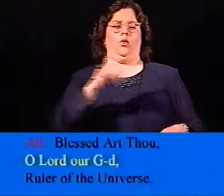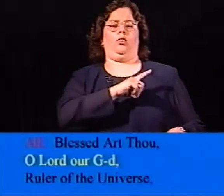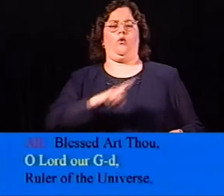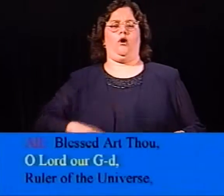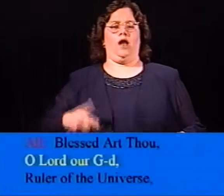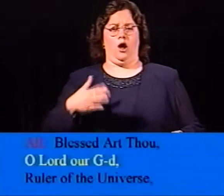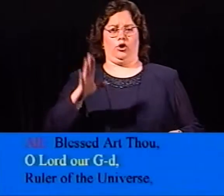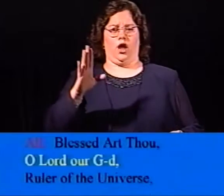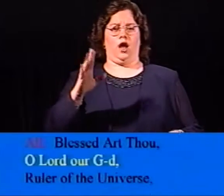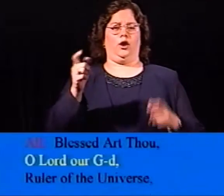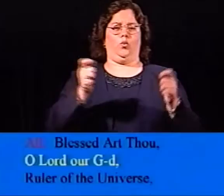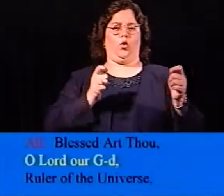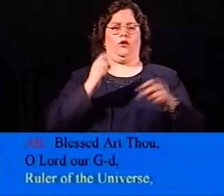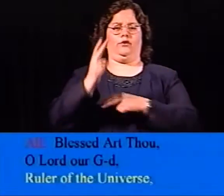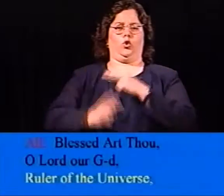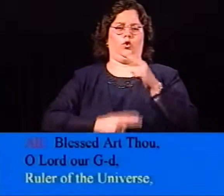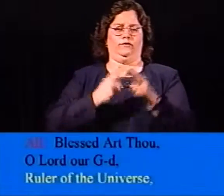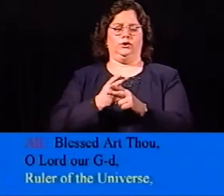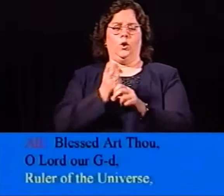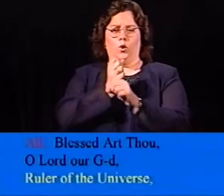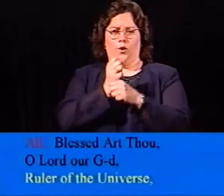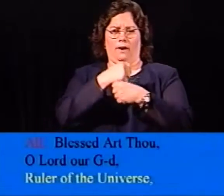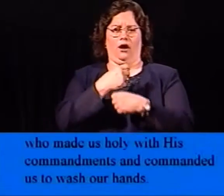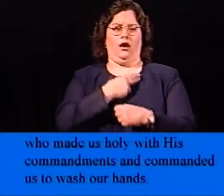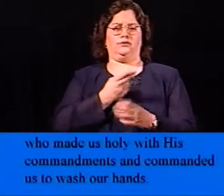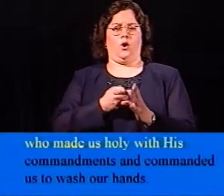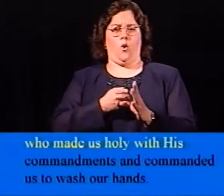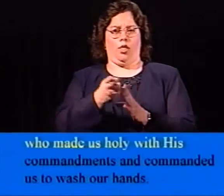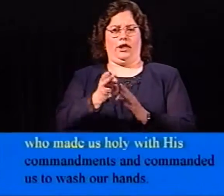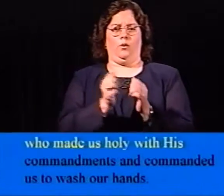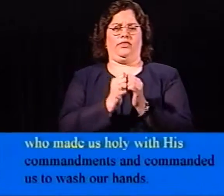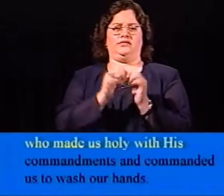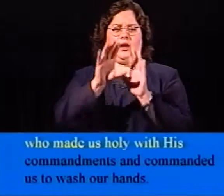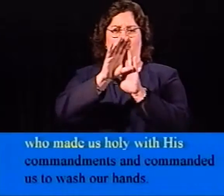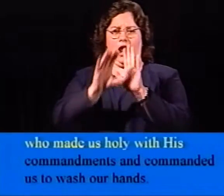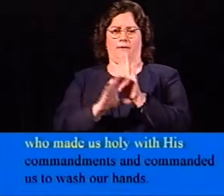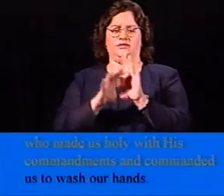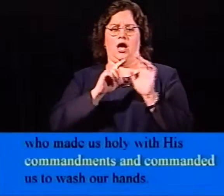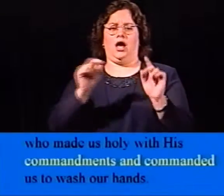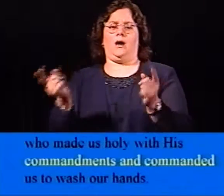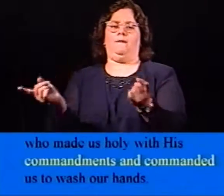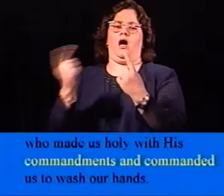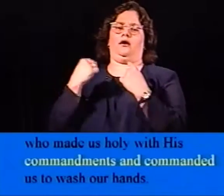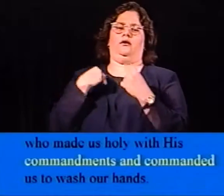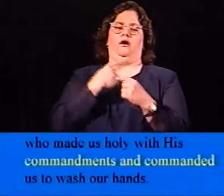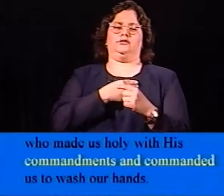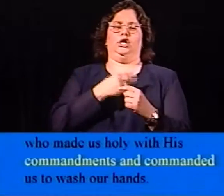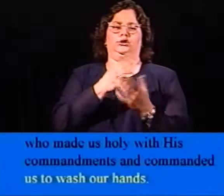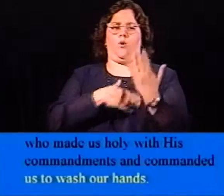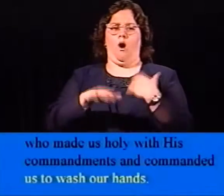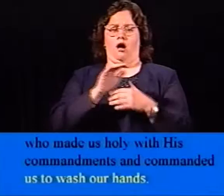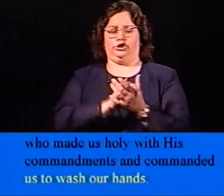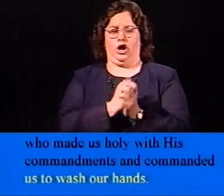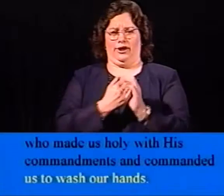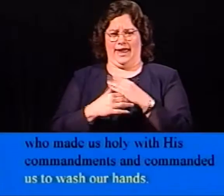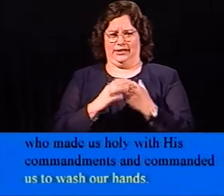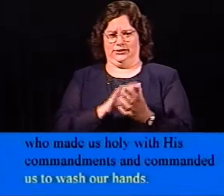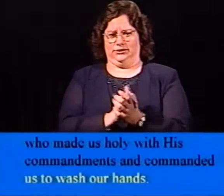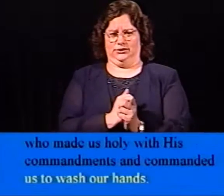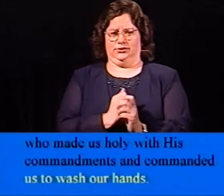God, ruler of the universe, who made us holy with his commandments and commanded us to wash our hands.